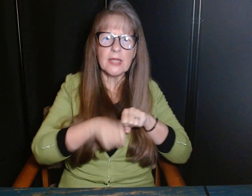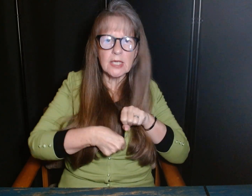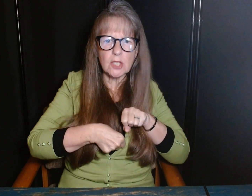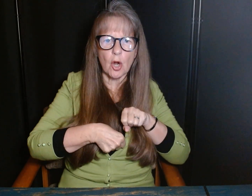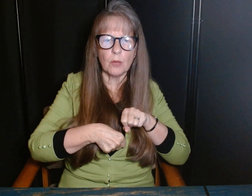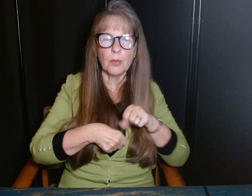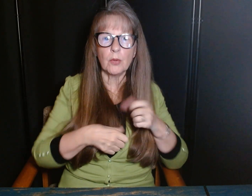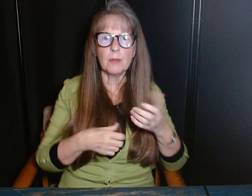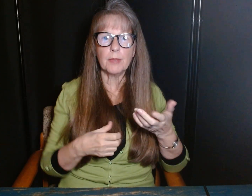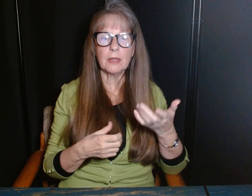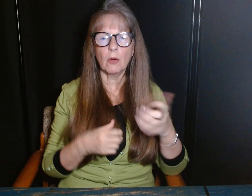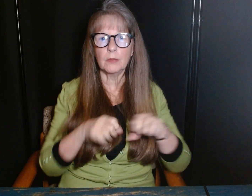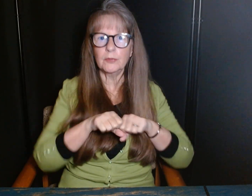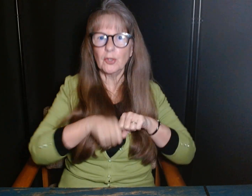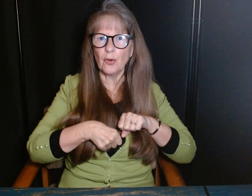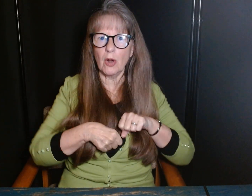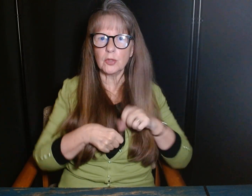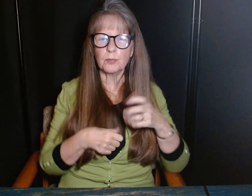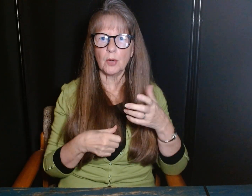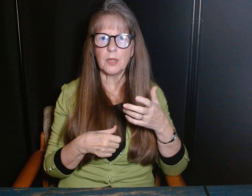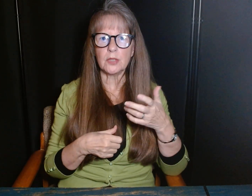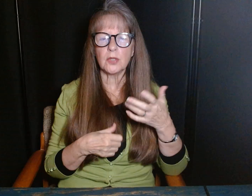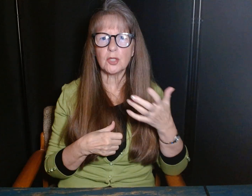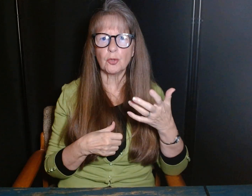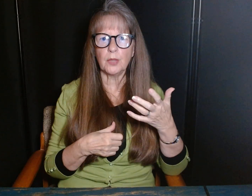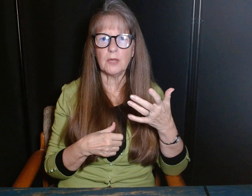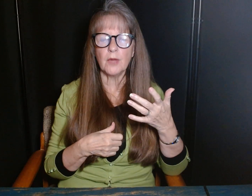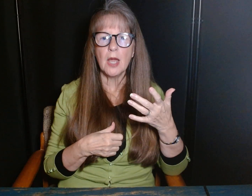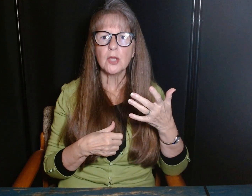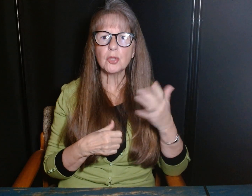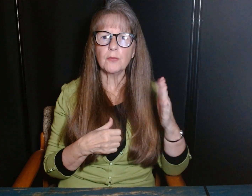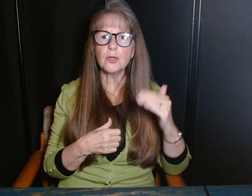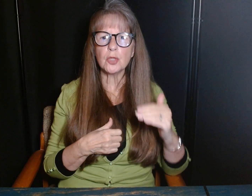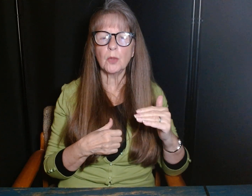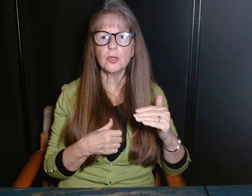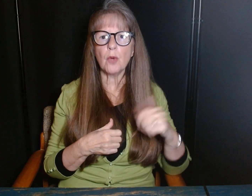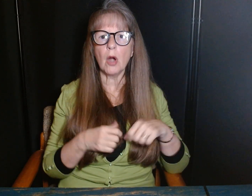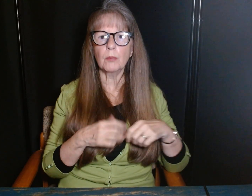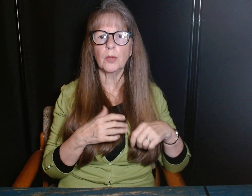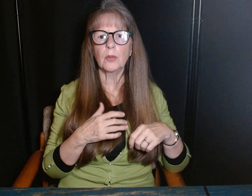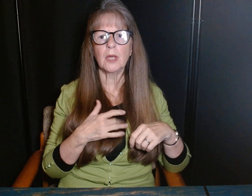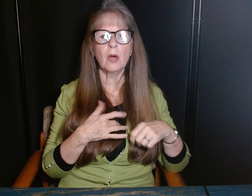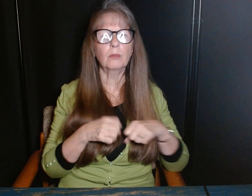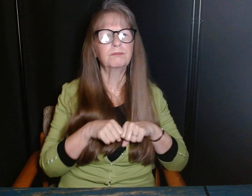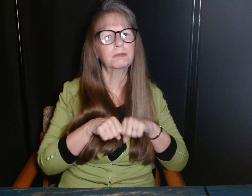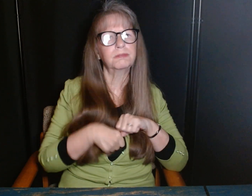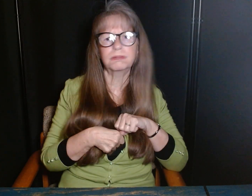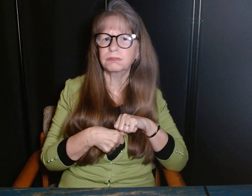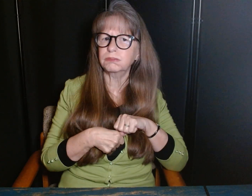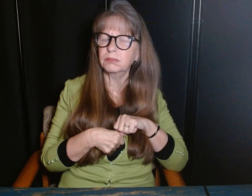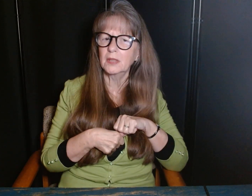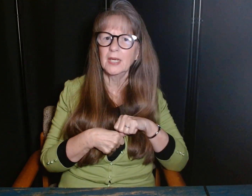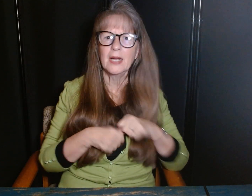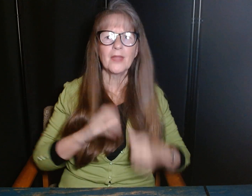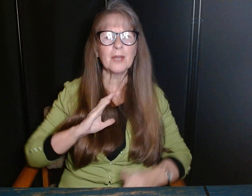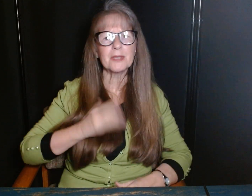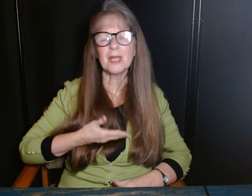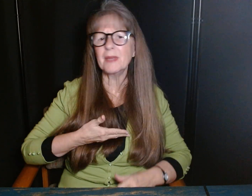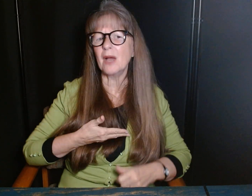the heartbroken, but, or, your heart's broken. So that's grief. So if you just want to do heartbroken, oh, that upset me. I was